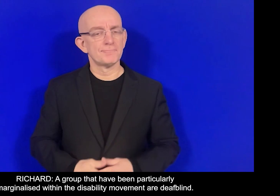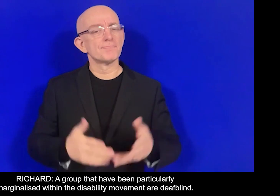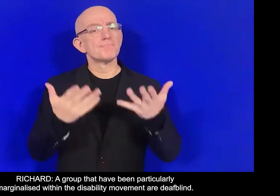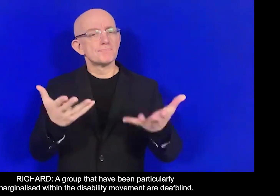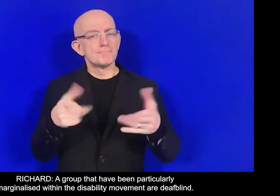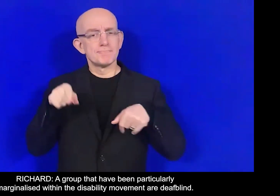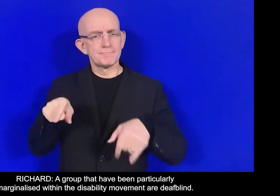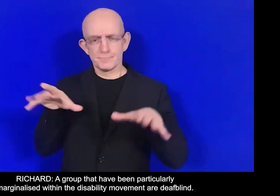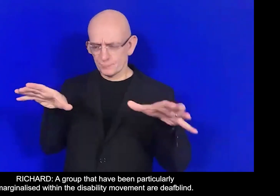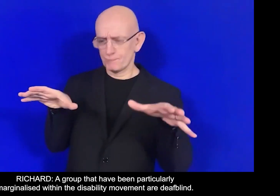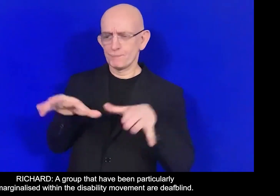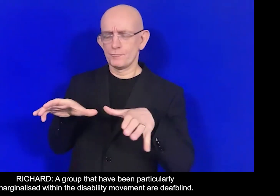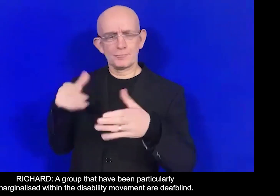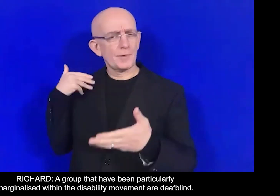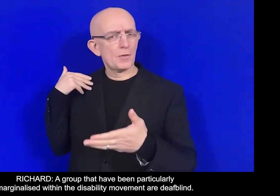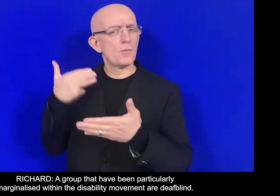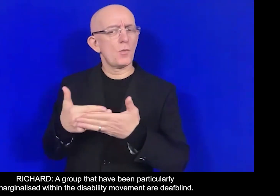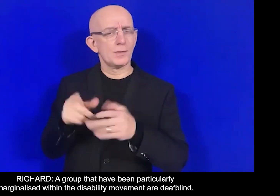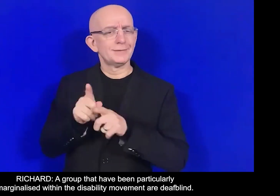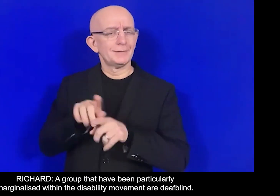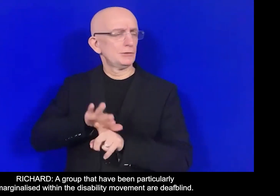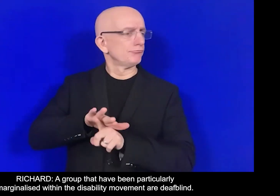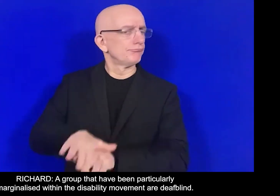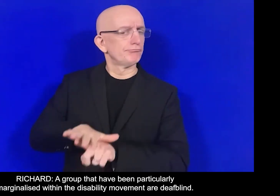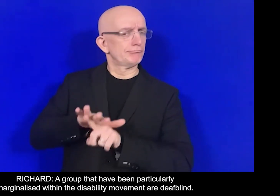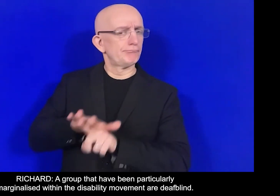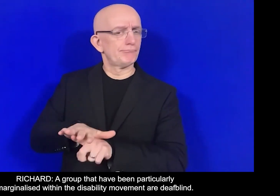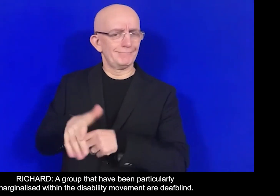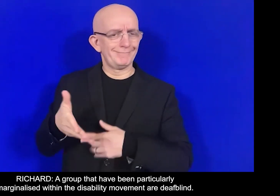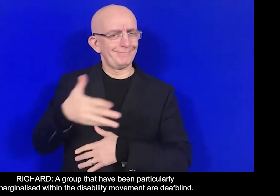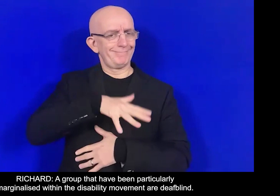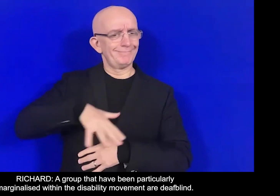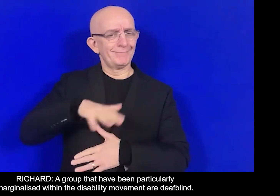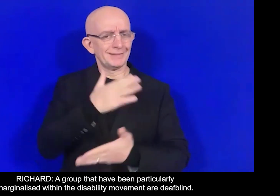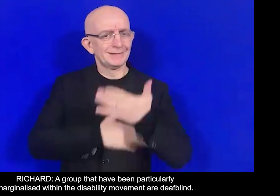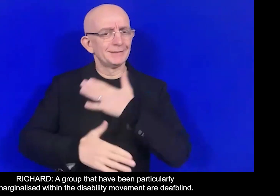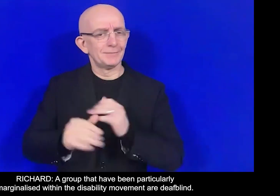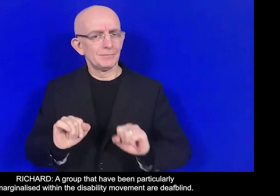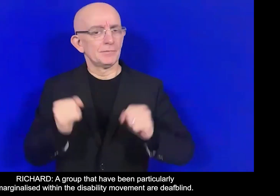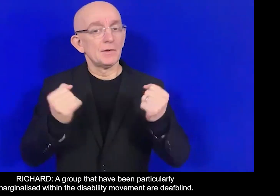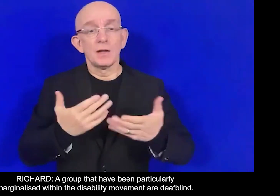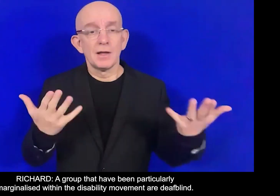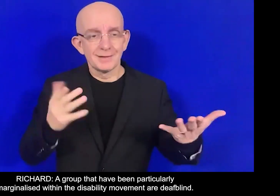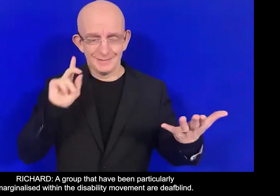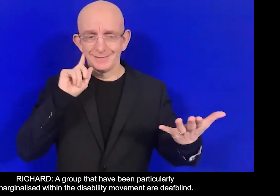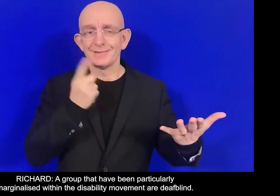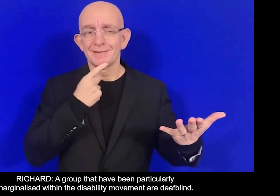A group that have been particularly marginalized within the disability movement are